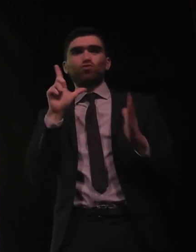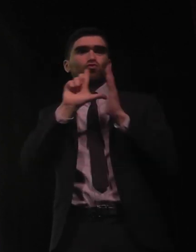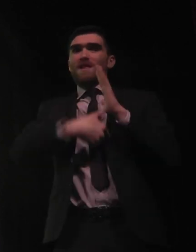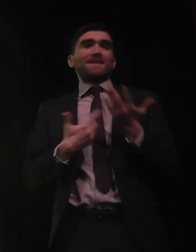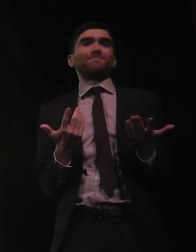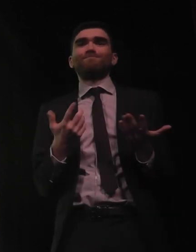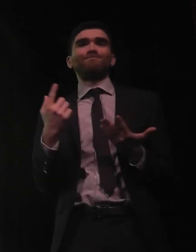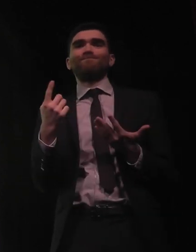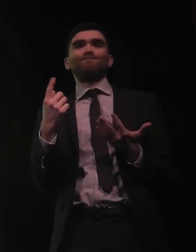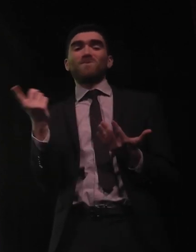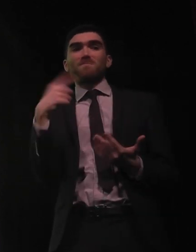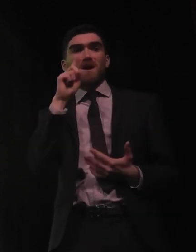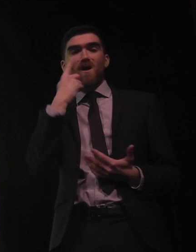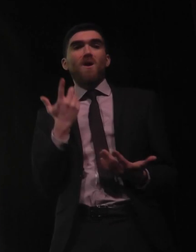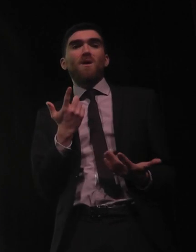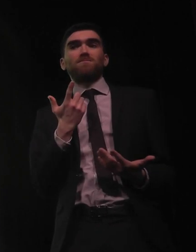In the system.